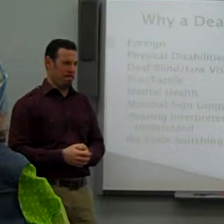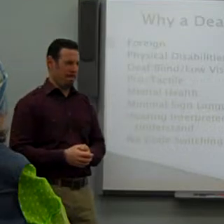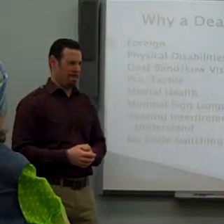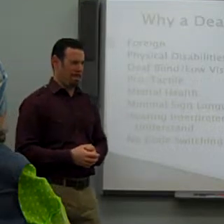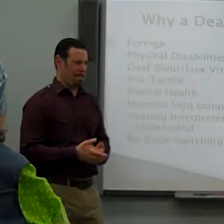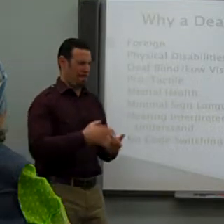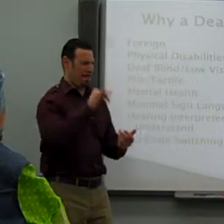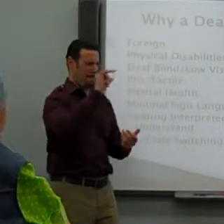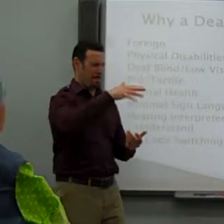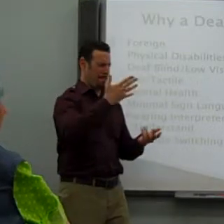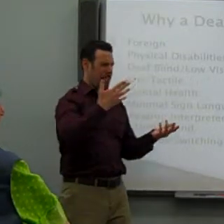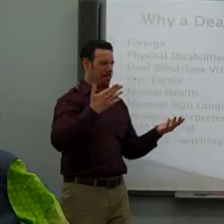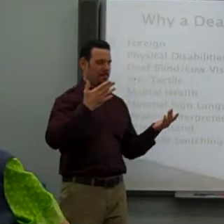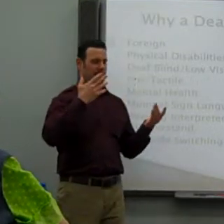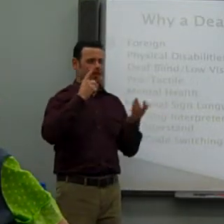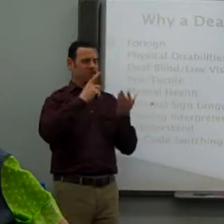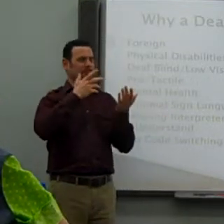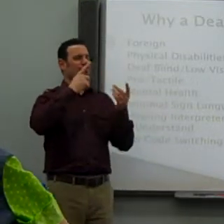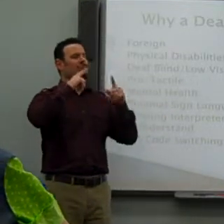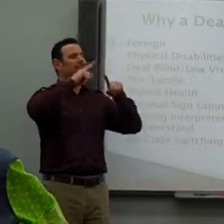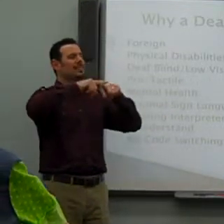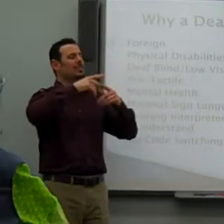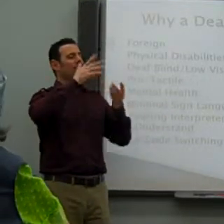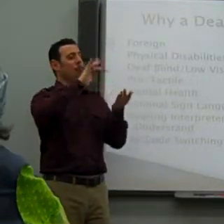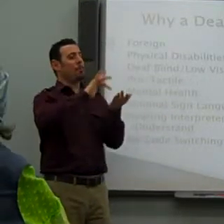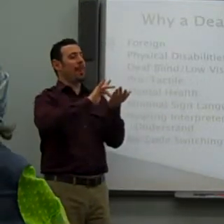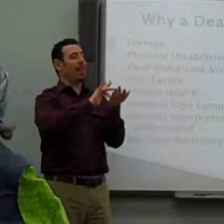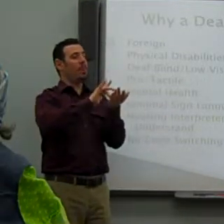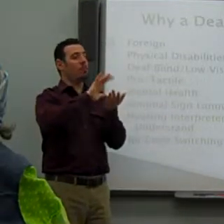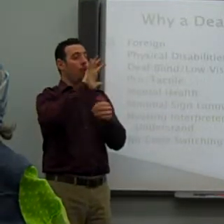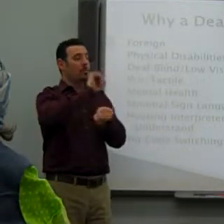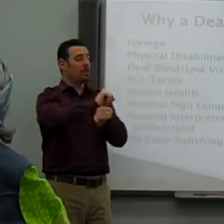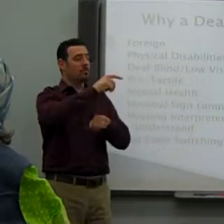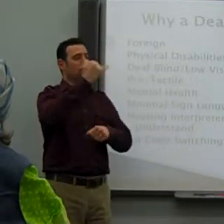So sometimes I'll be used in those situations as a clarifier.